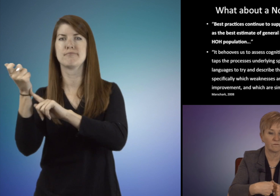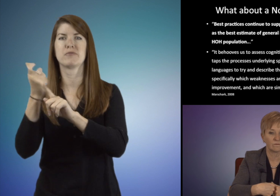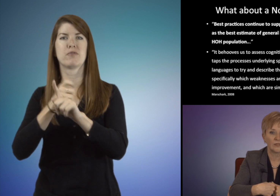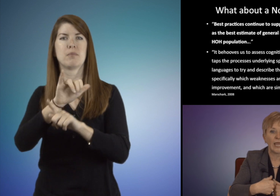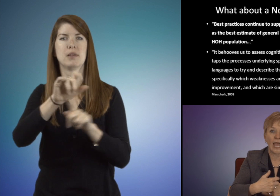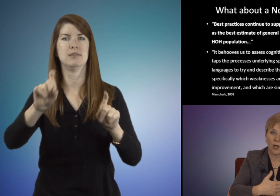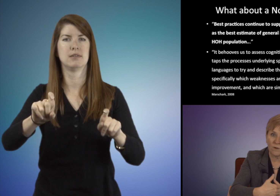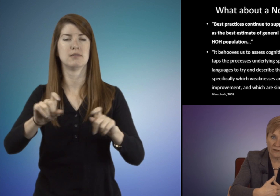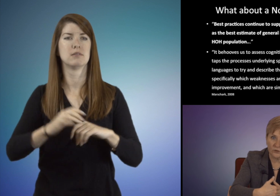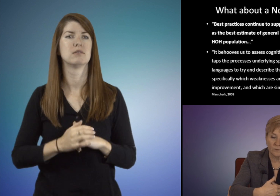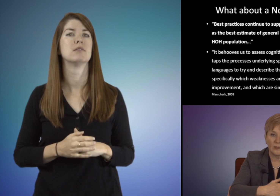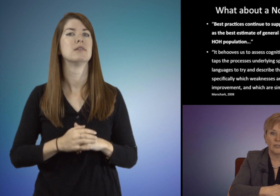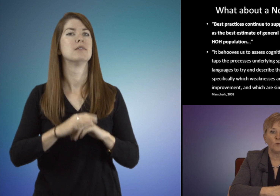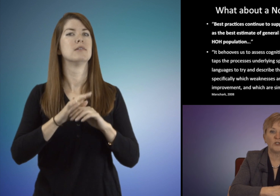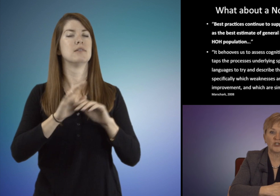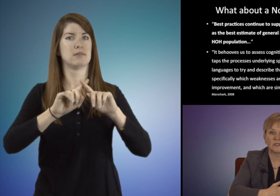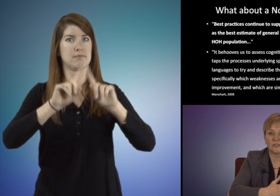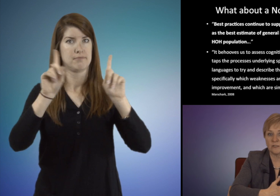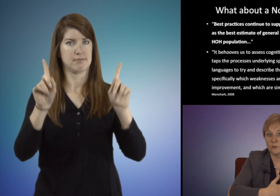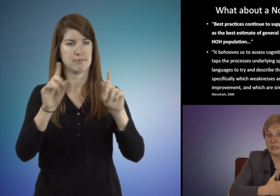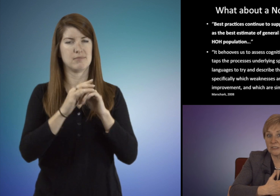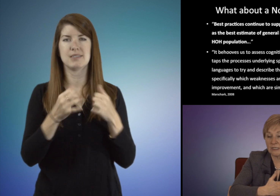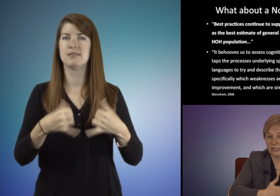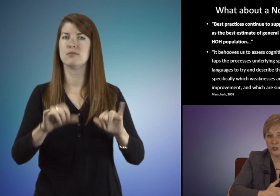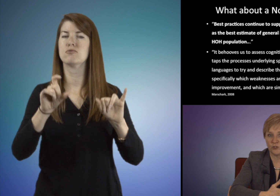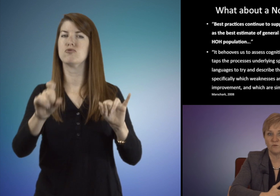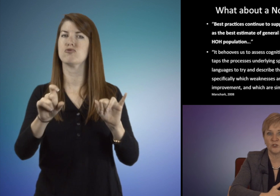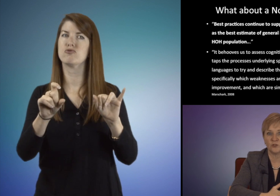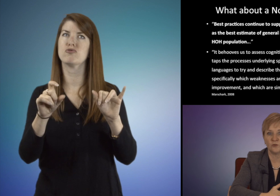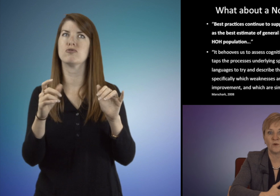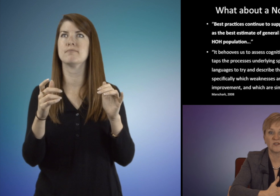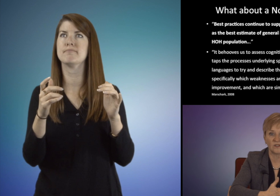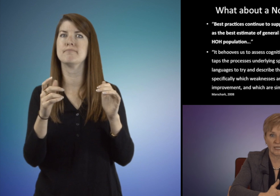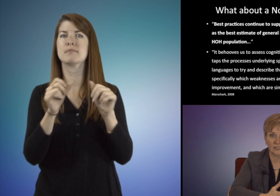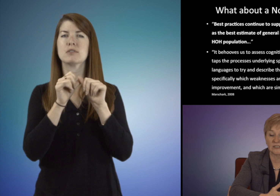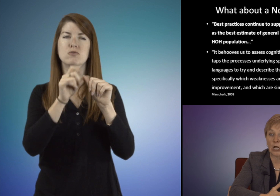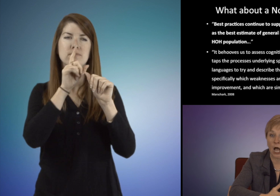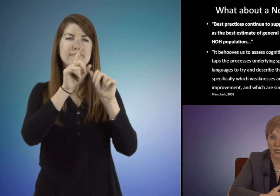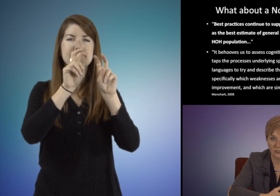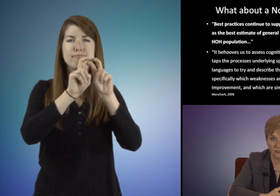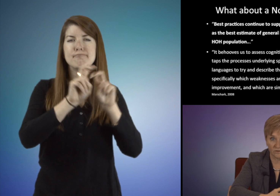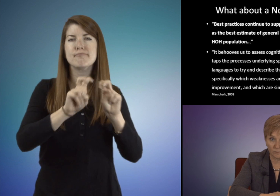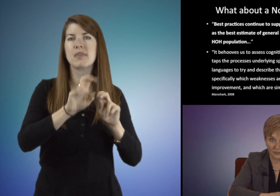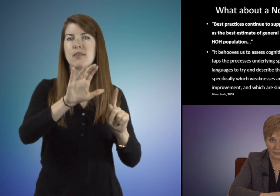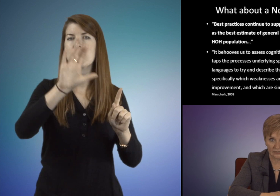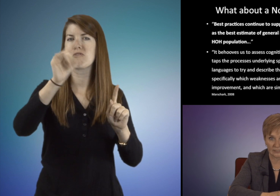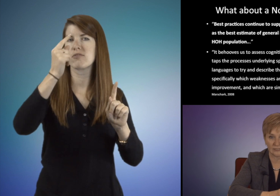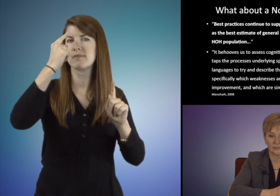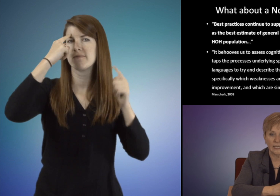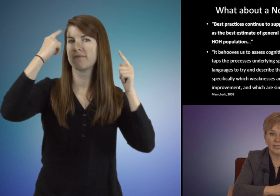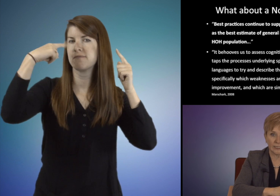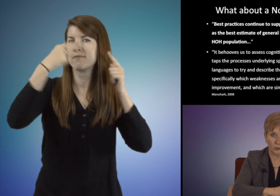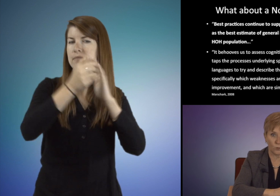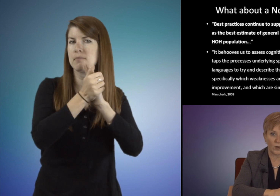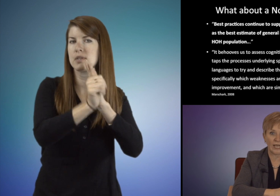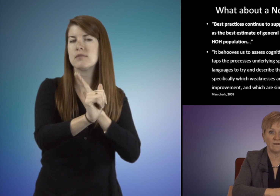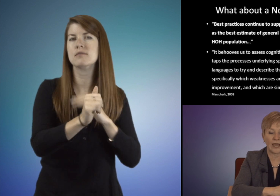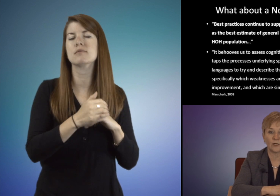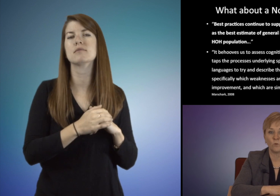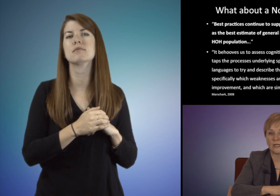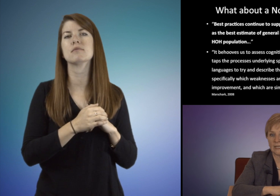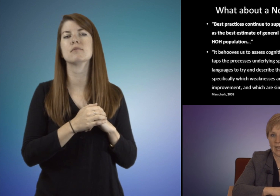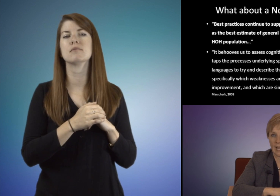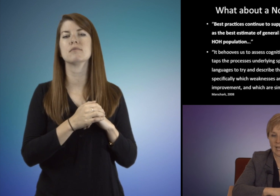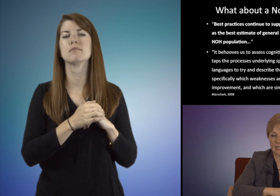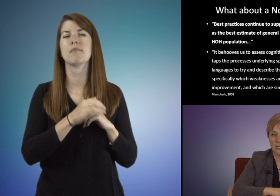test. However, we should still continue to assess cognitive abilities in a way